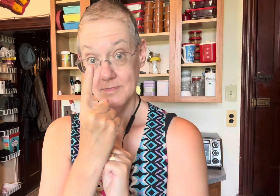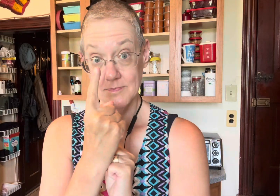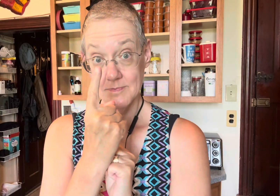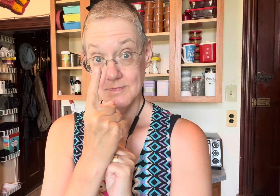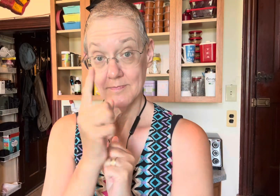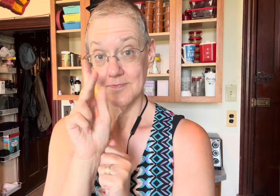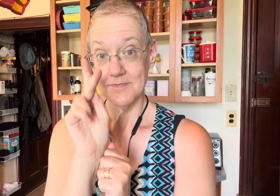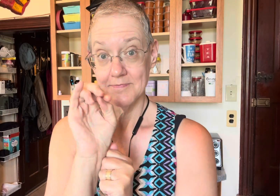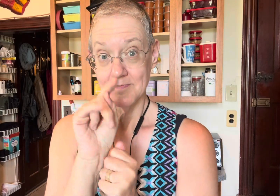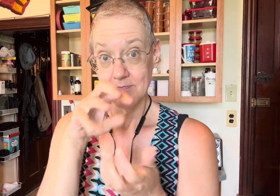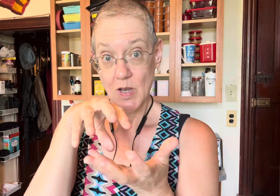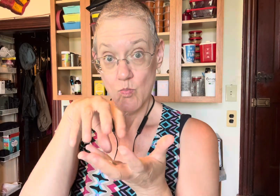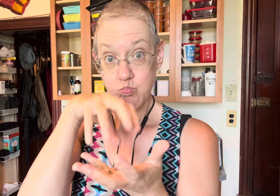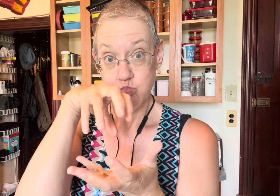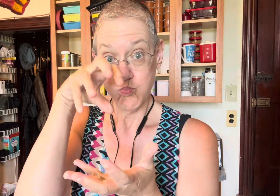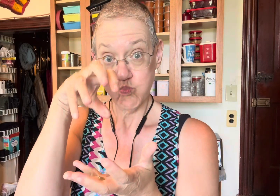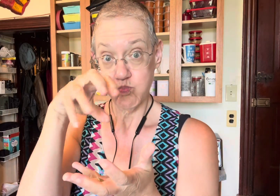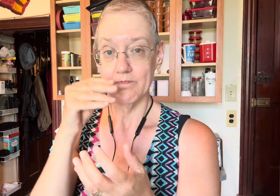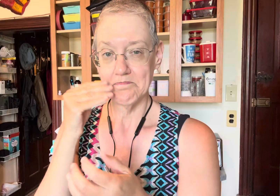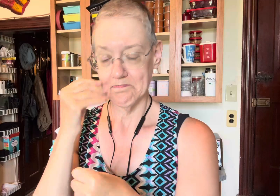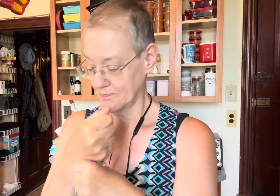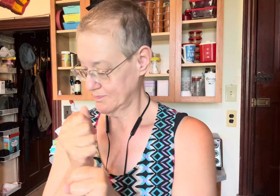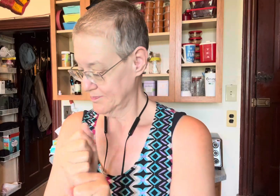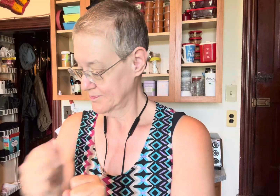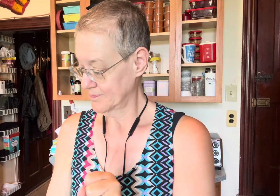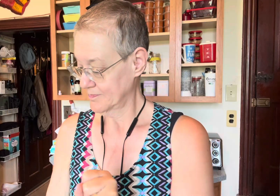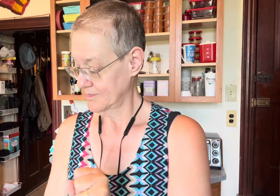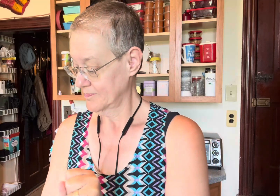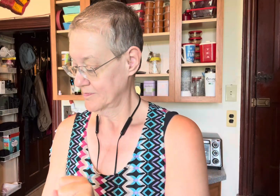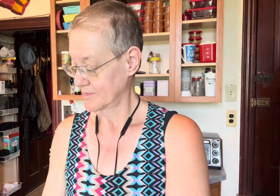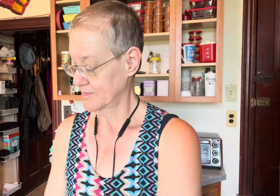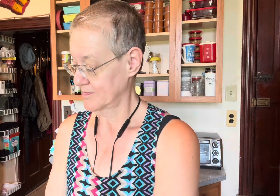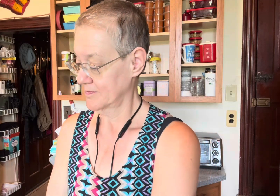And 1 keto whipped cream, homemade.